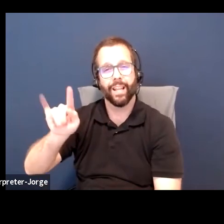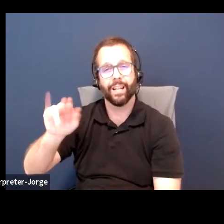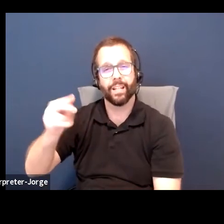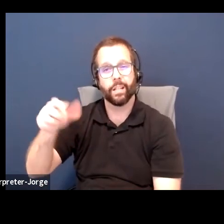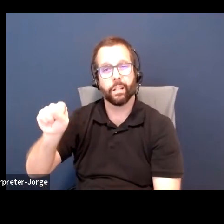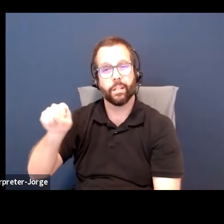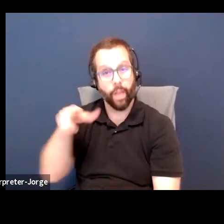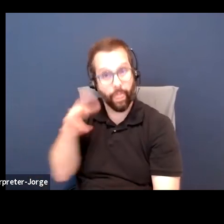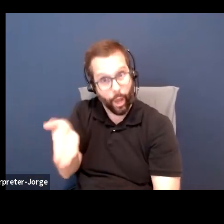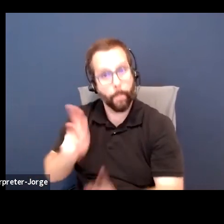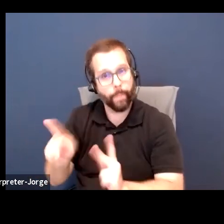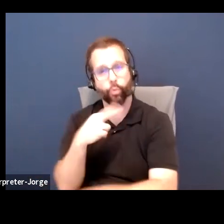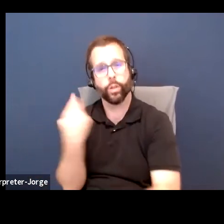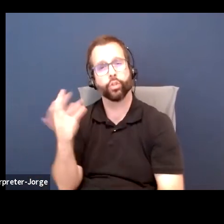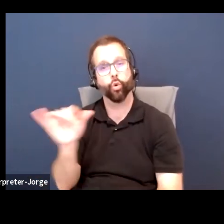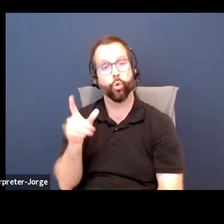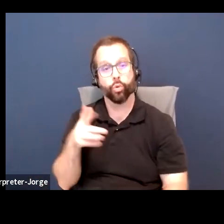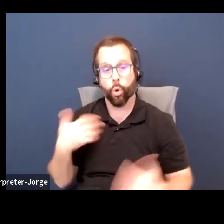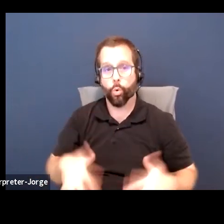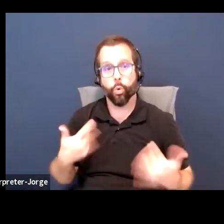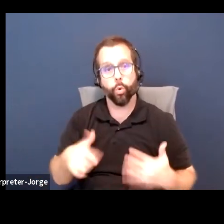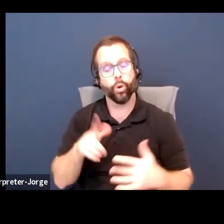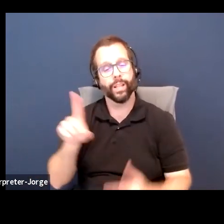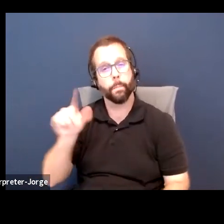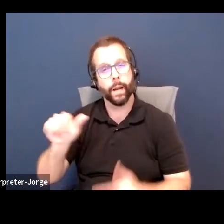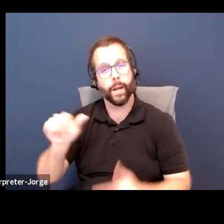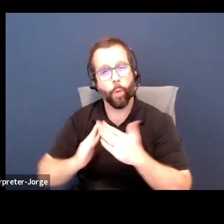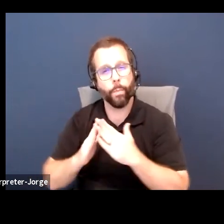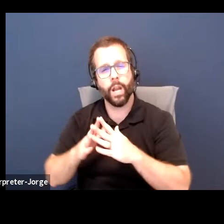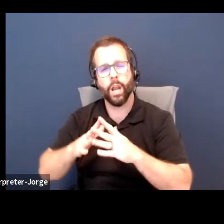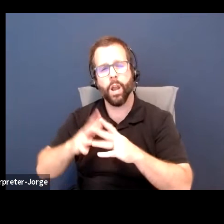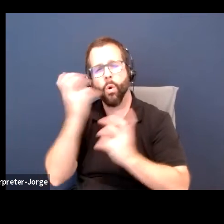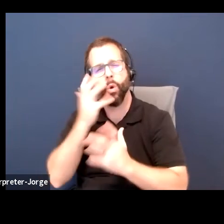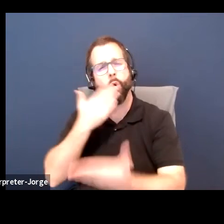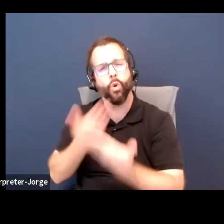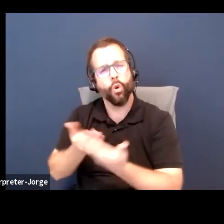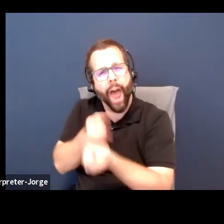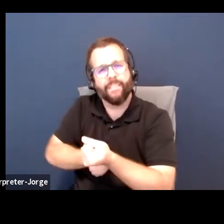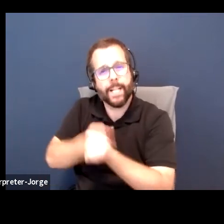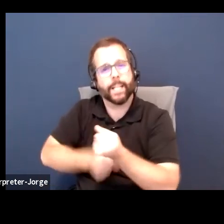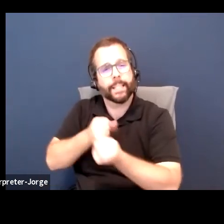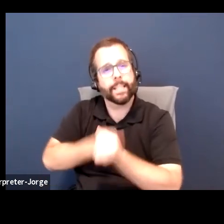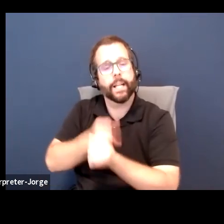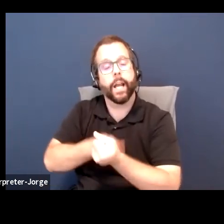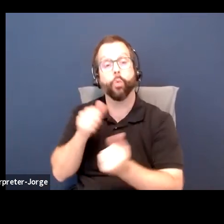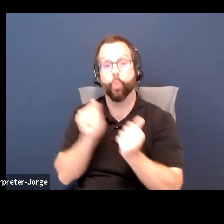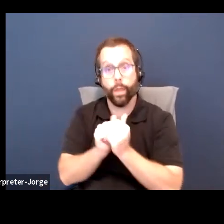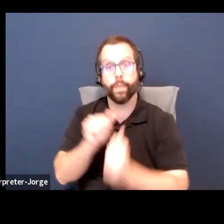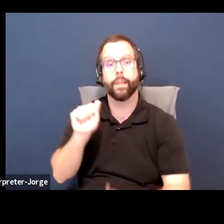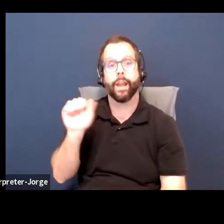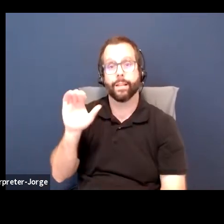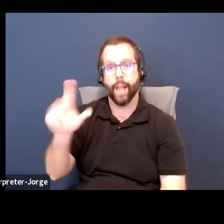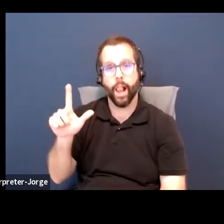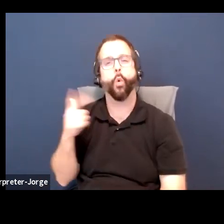incredibly strong advocacy by the disability community and by ACL, we have been working with the